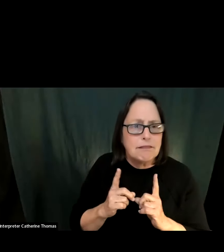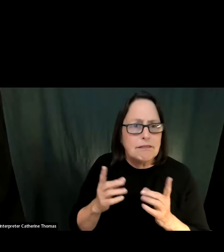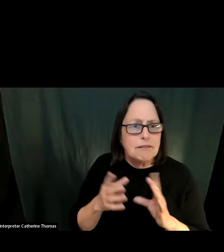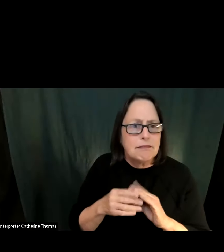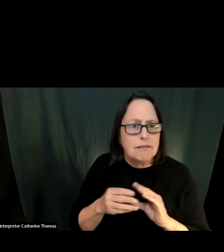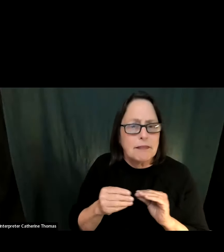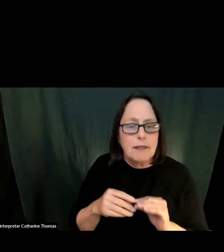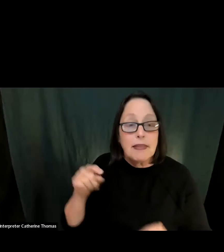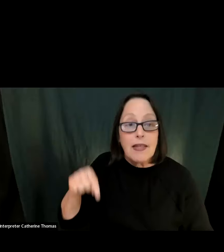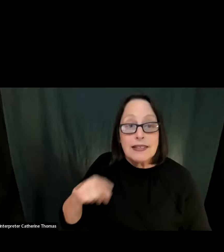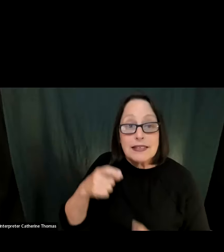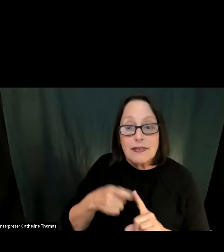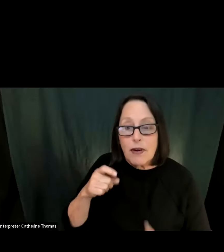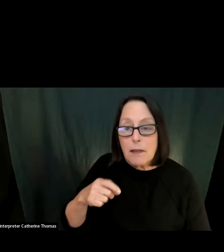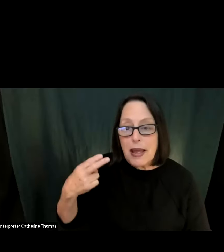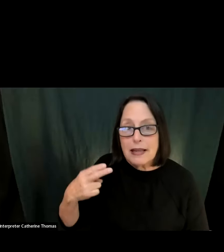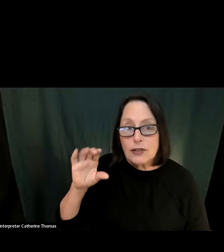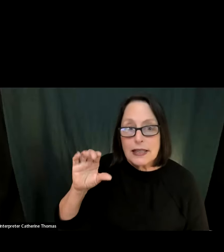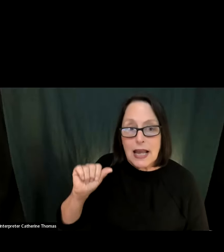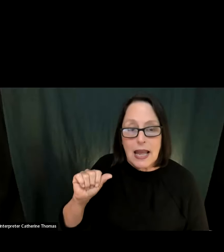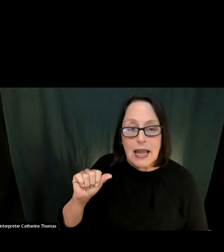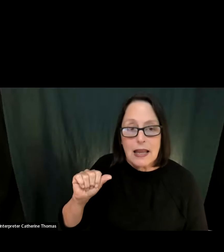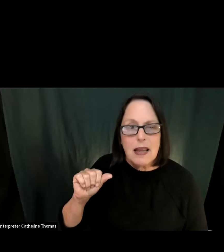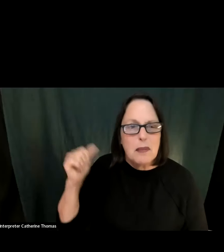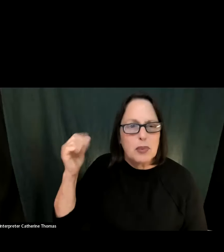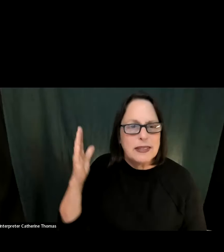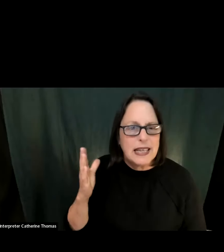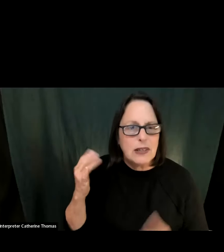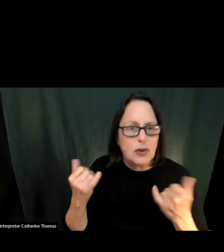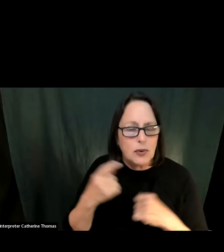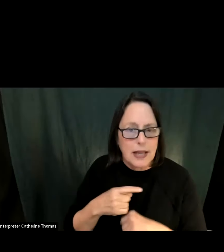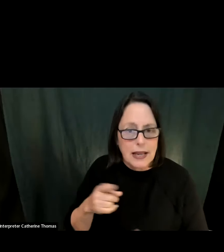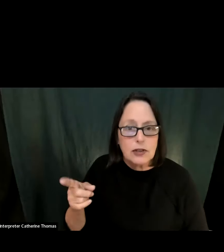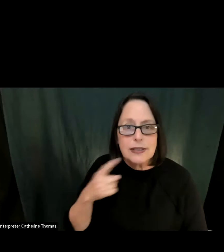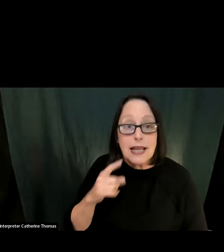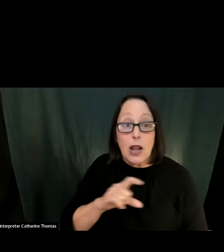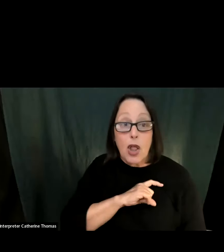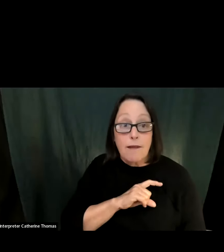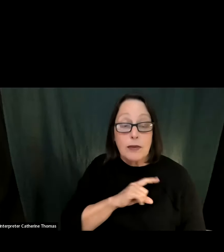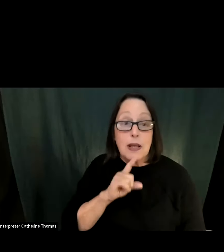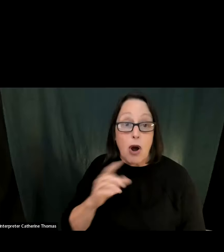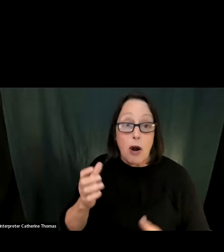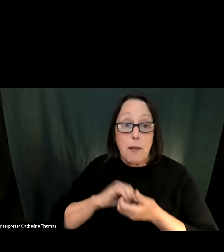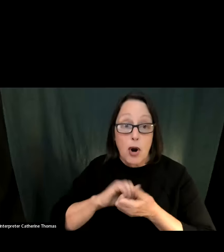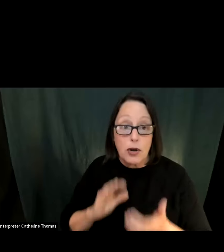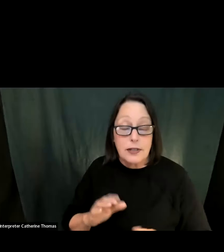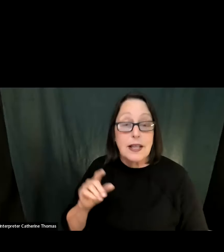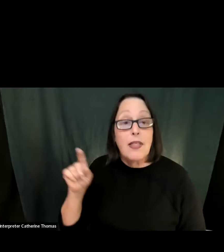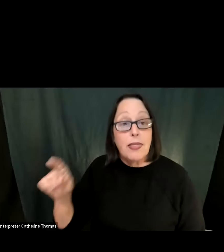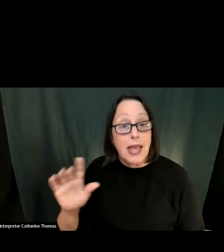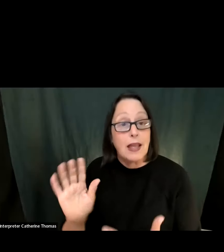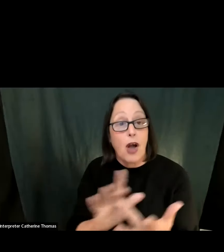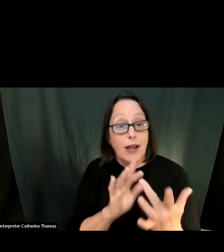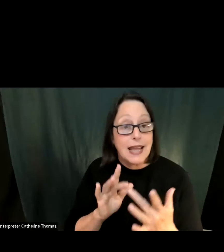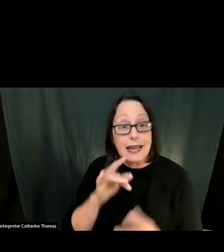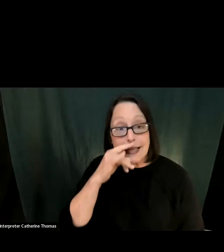this is from Sherry Wiley with HCA, who presented to us today, sharing that law enforcement are partners. They contact kids in the community and we